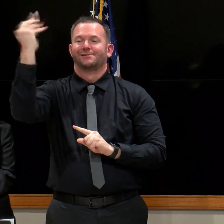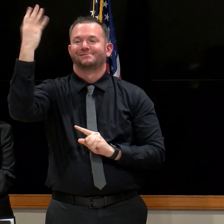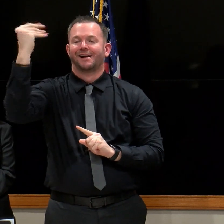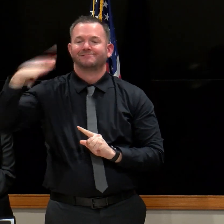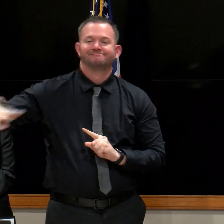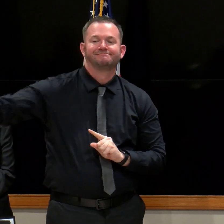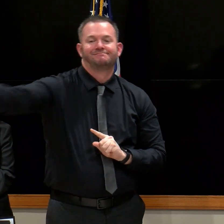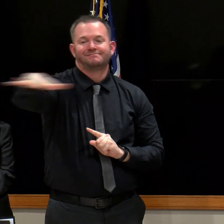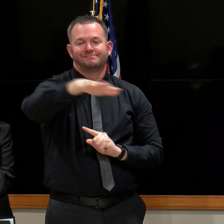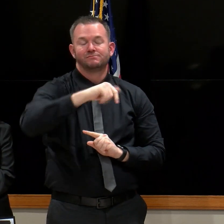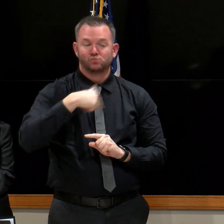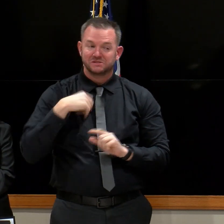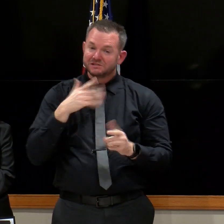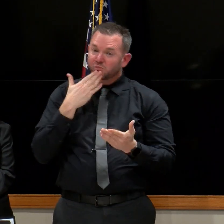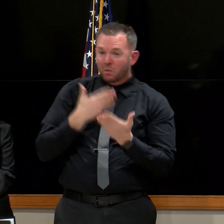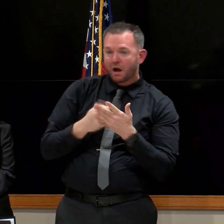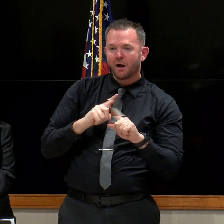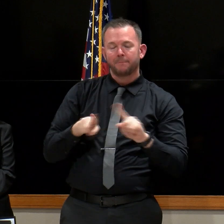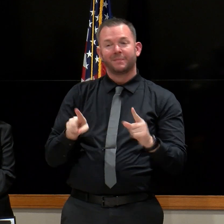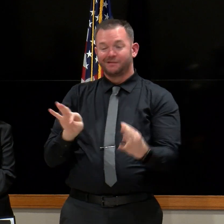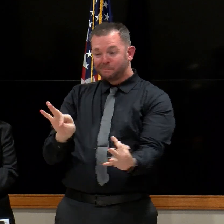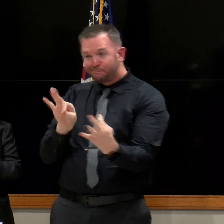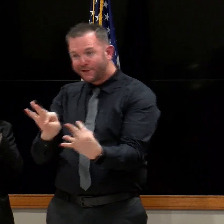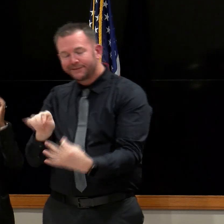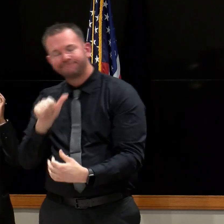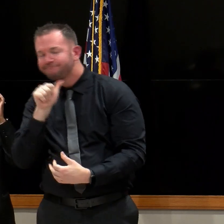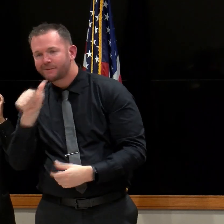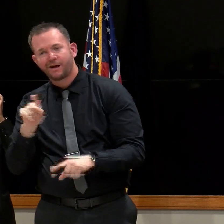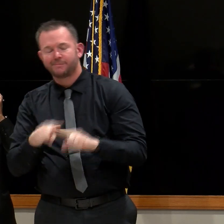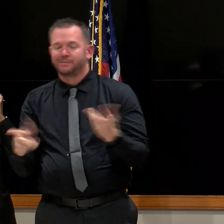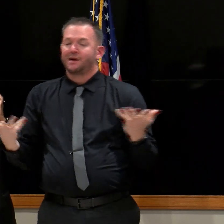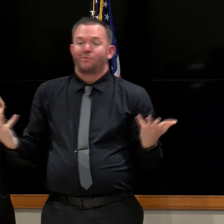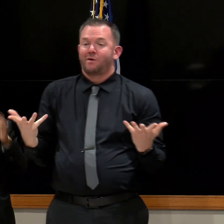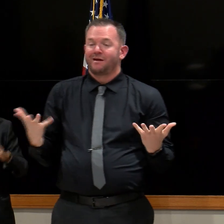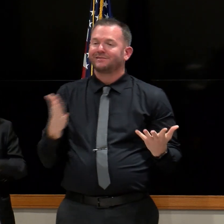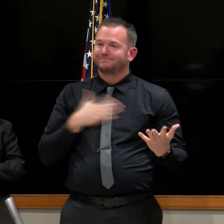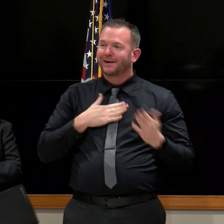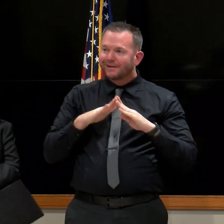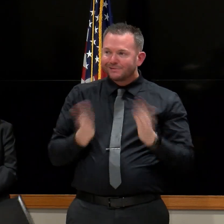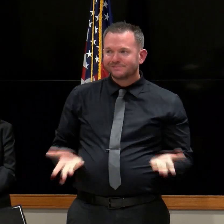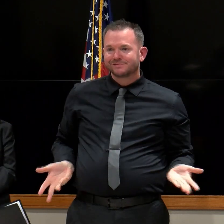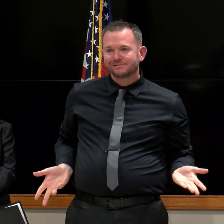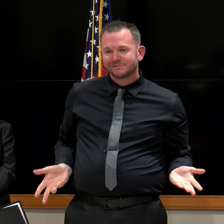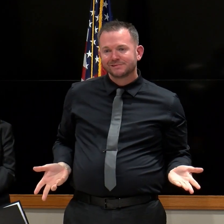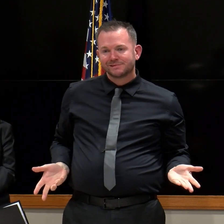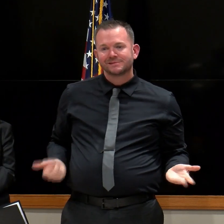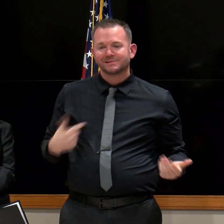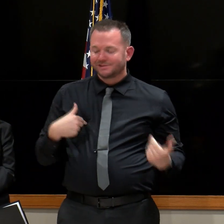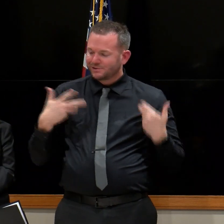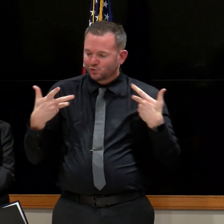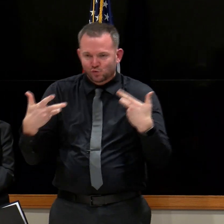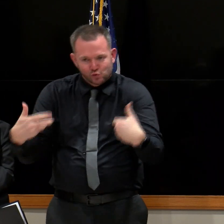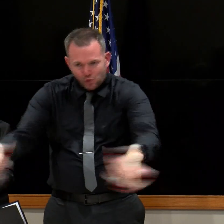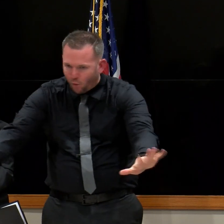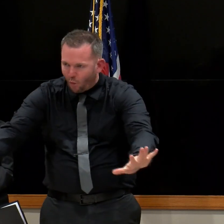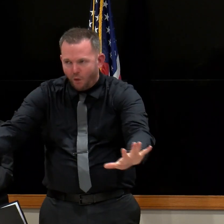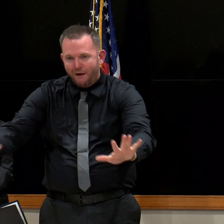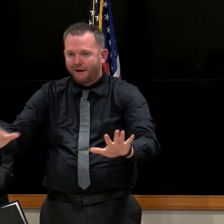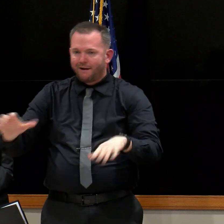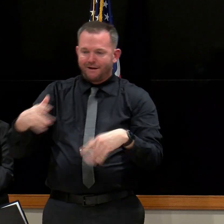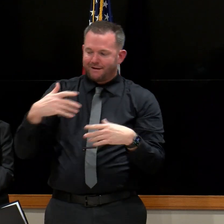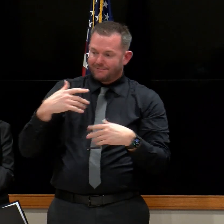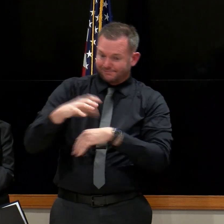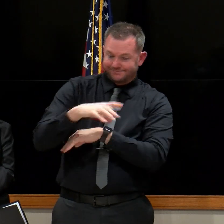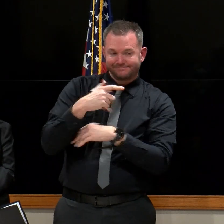house. We did well, but we didn't do perfect. We are not having Christmas at our house this year. We're just not going to, all right? And